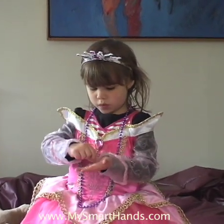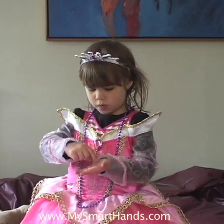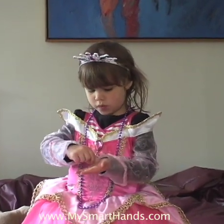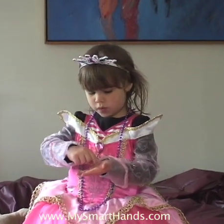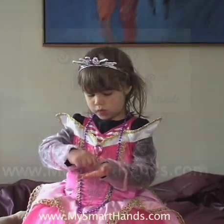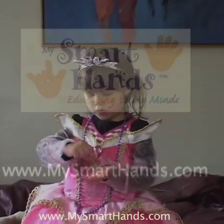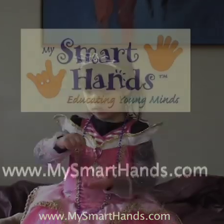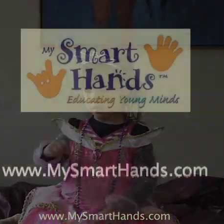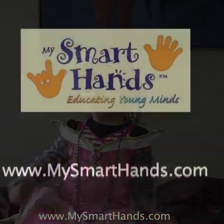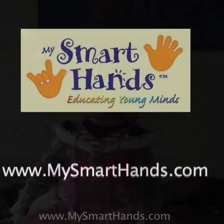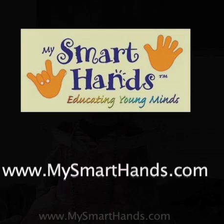And...